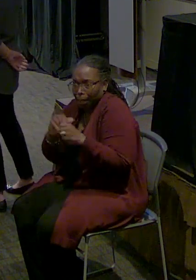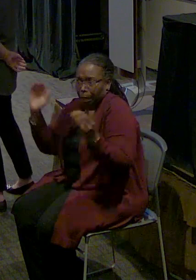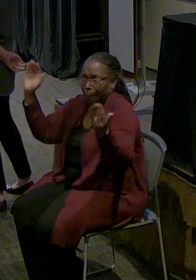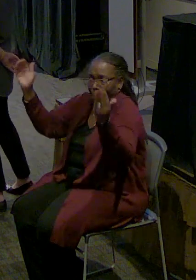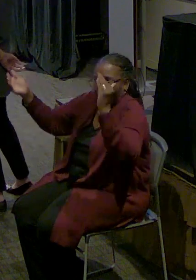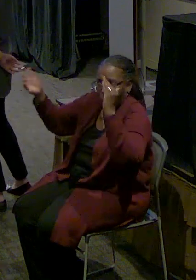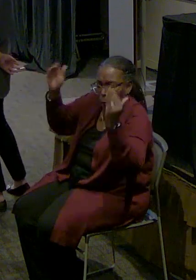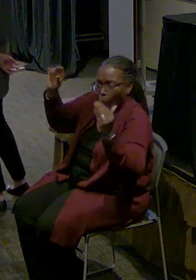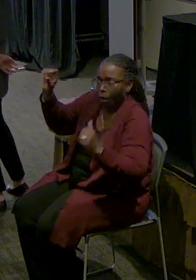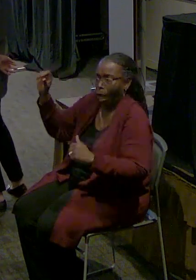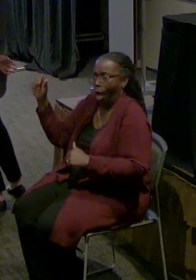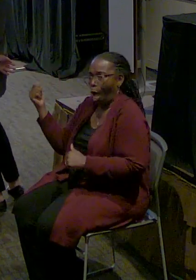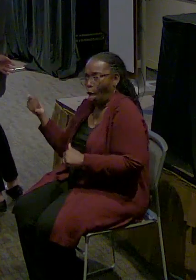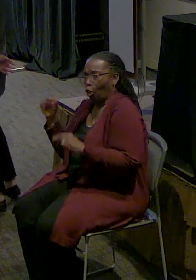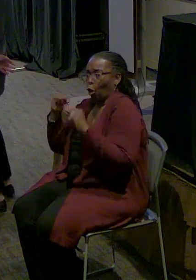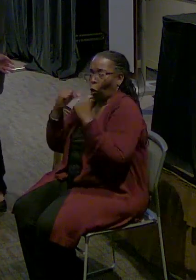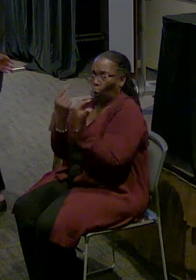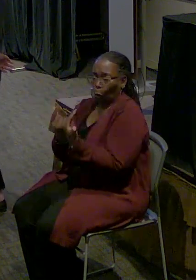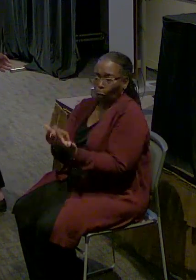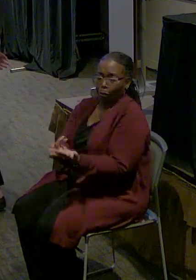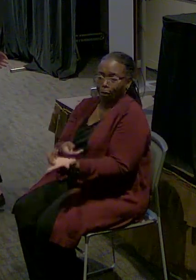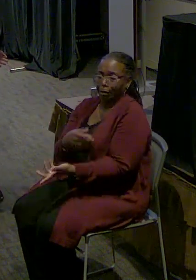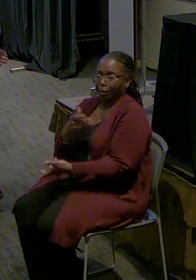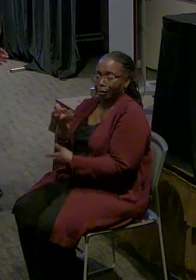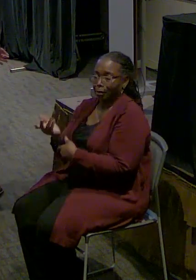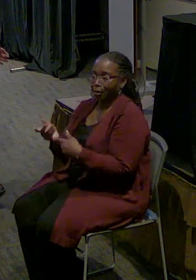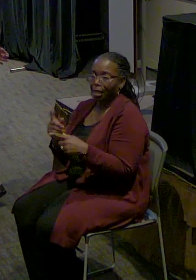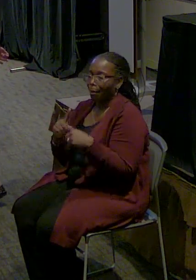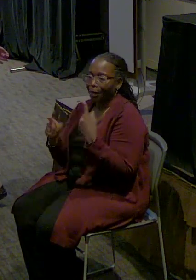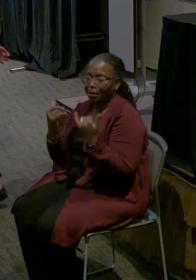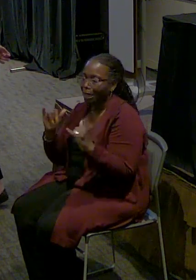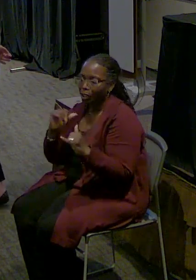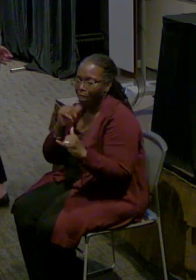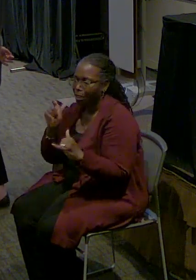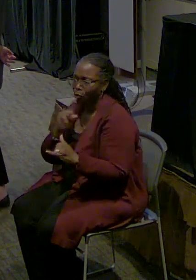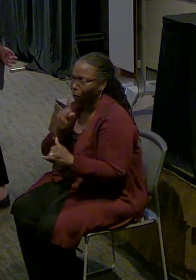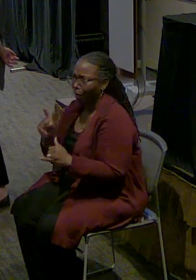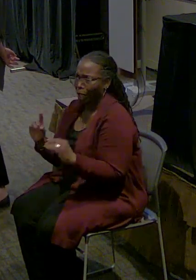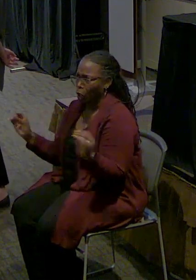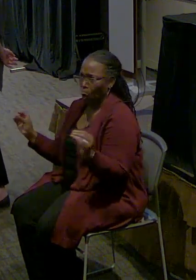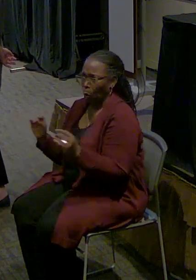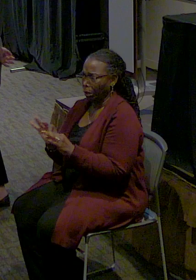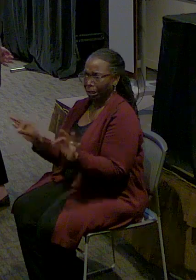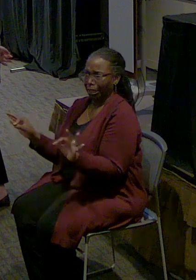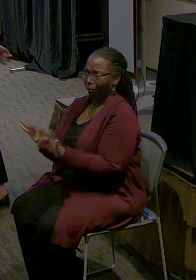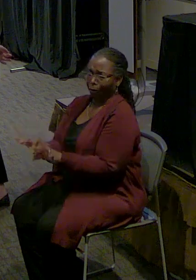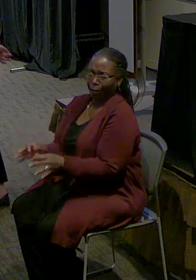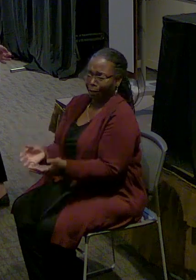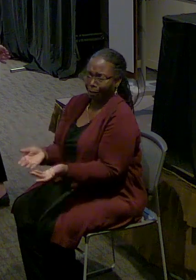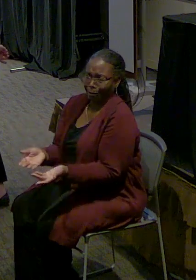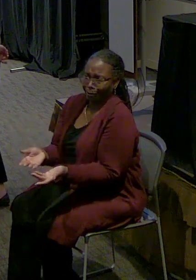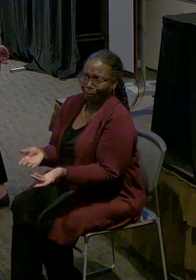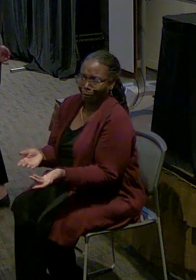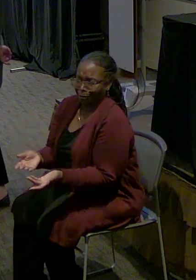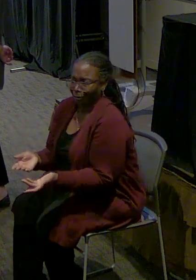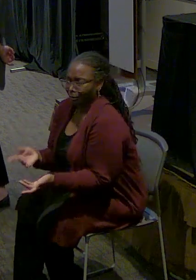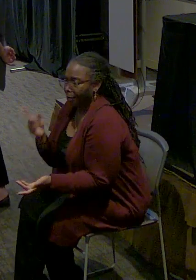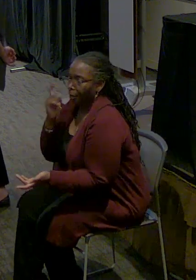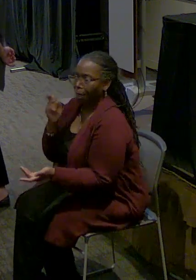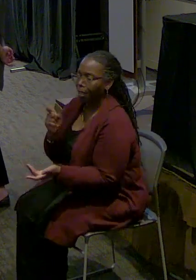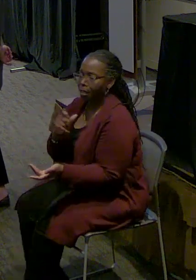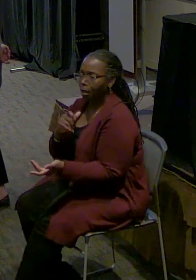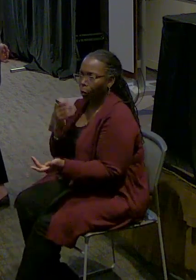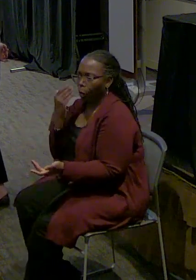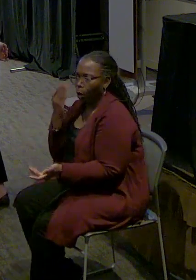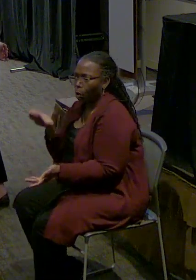comparisons among the other groups, but it still doesn't really have any significance because we don't